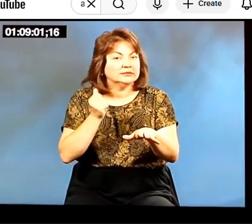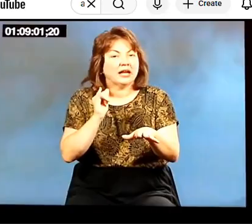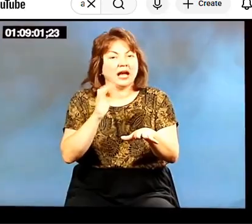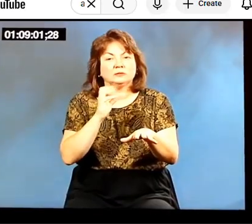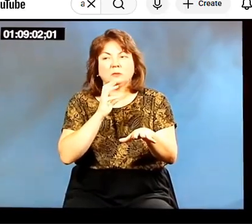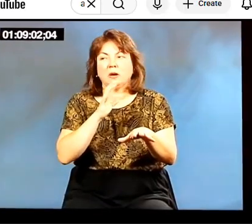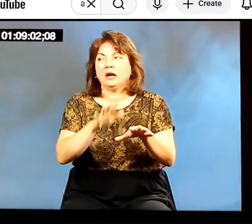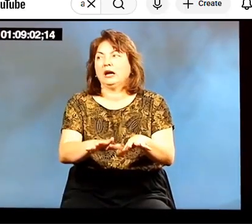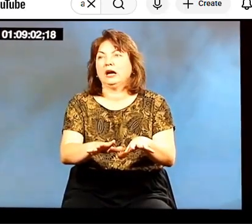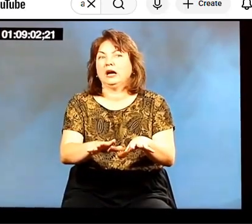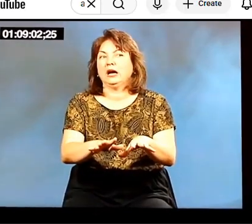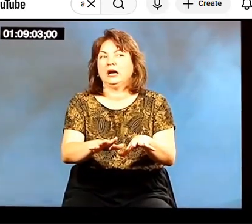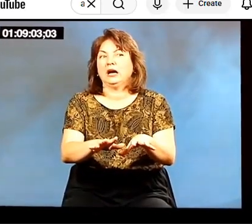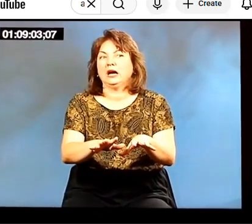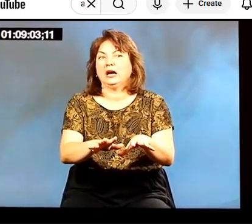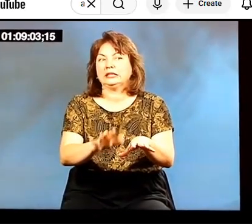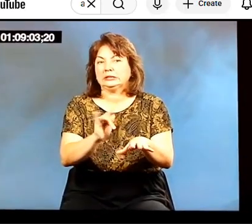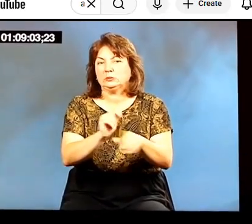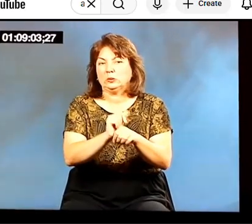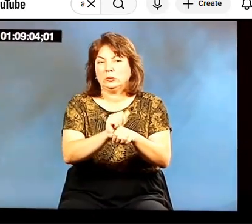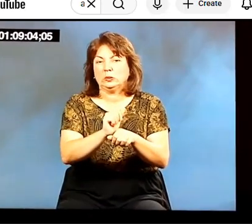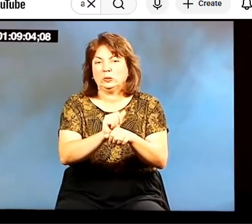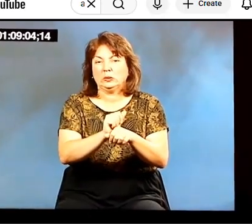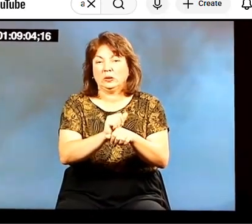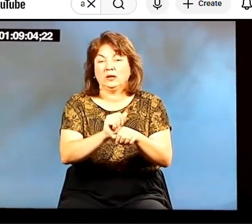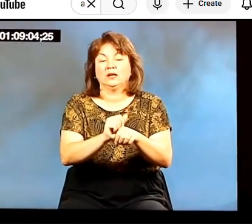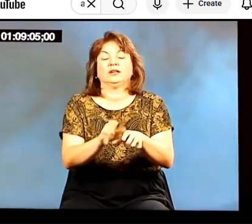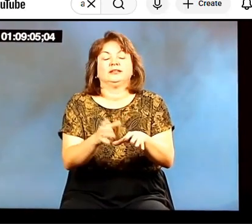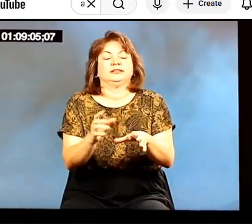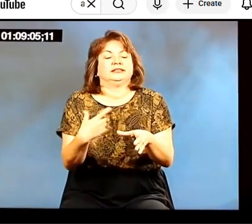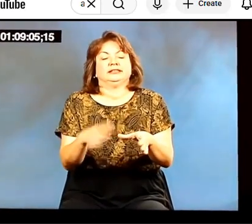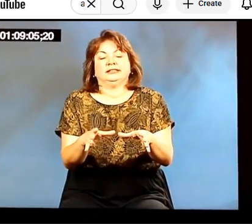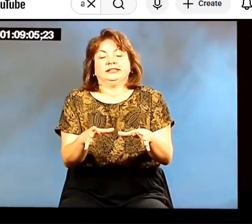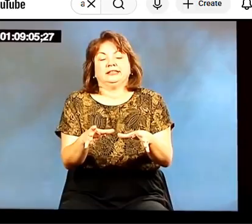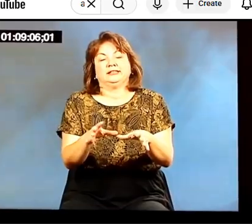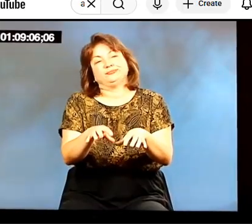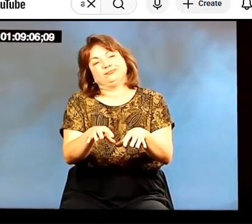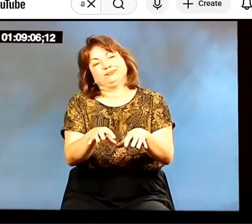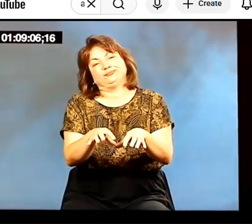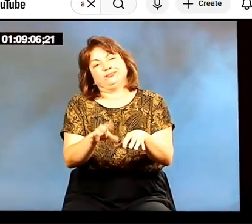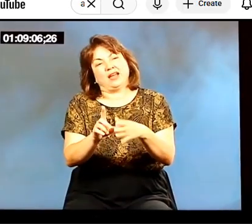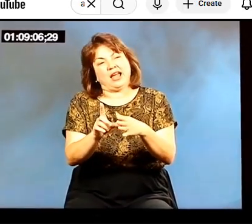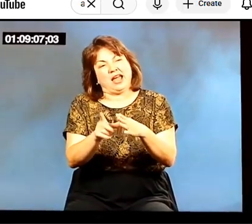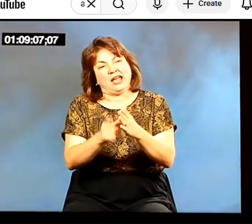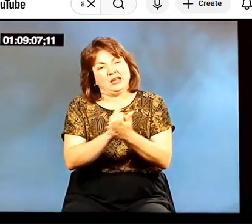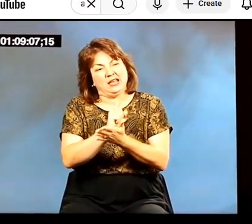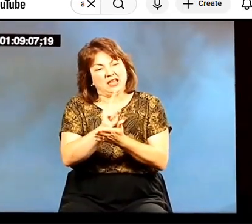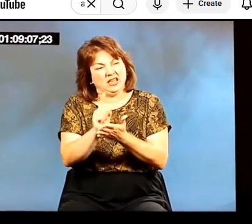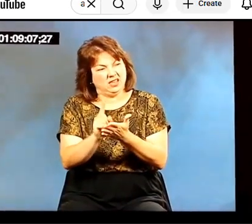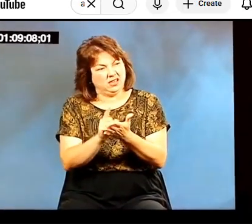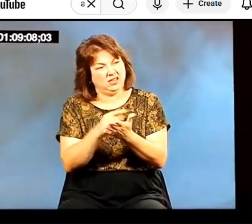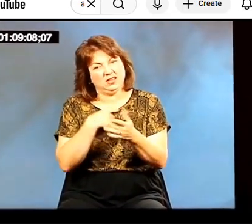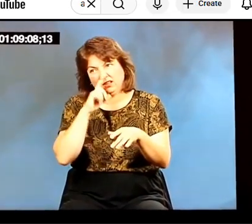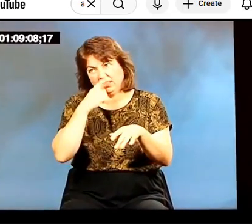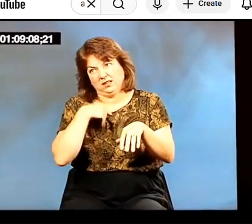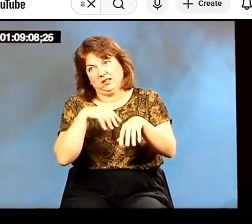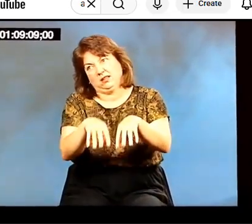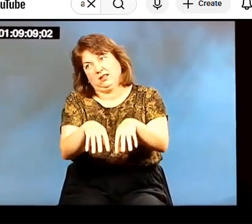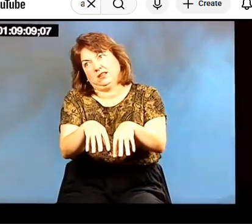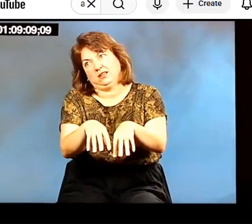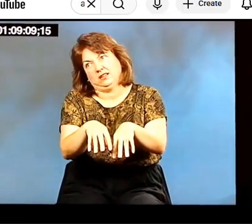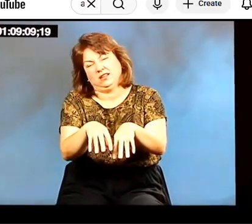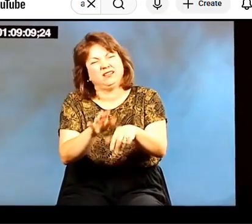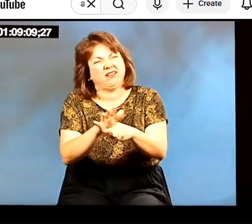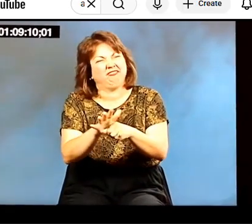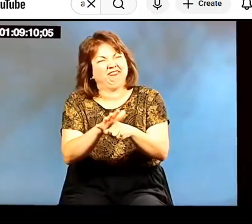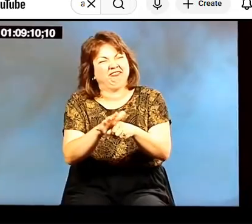was like, oh, yes. This really is the best bowl of ice water. And it was working. So I sat there, and about